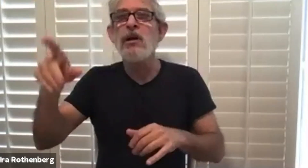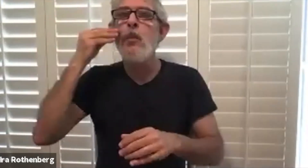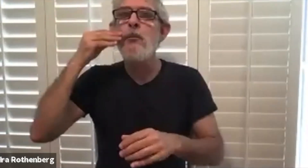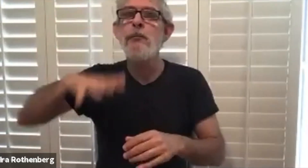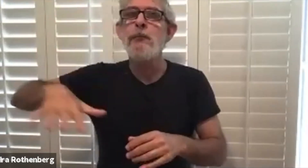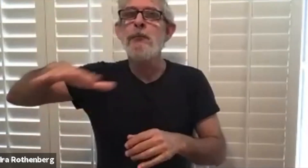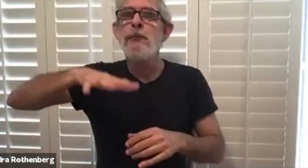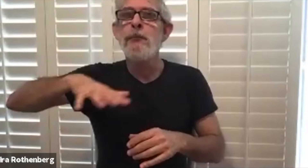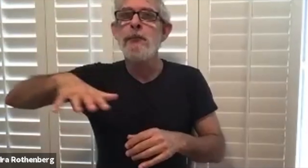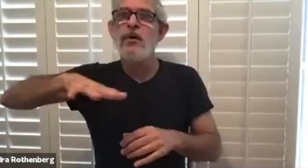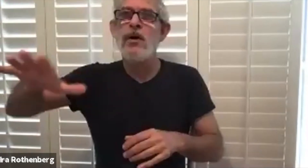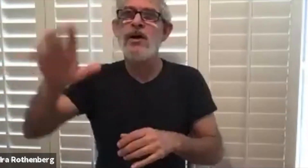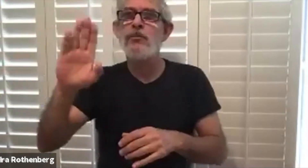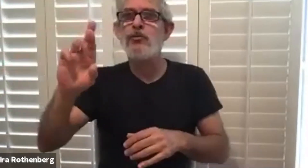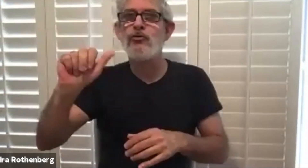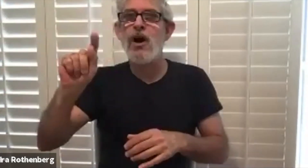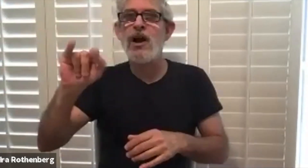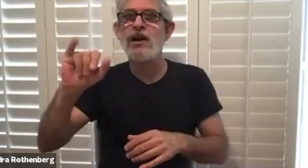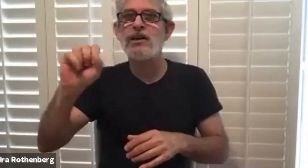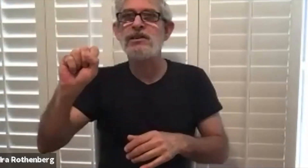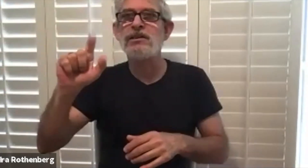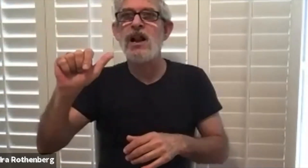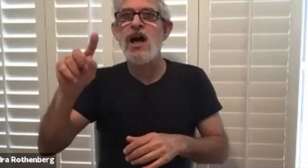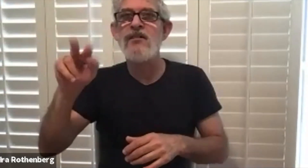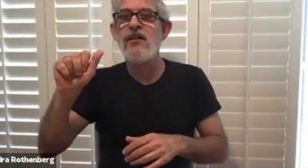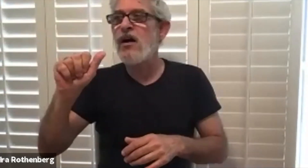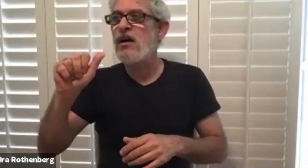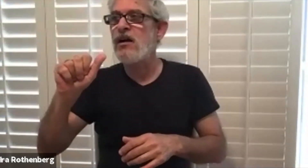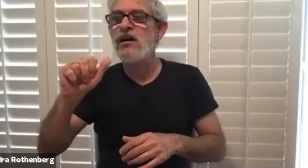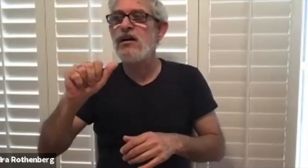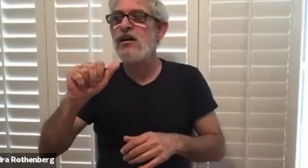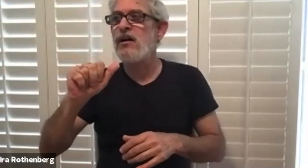recurring dream of being home in Bratislava.